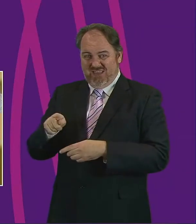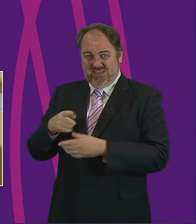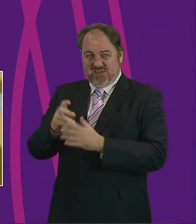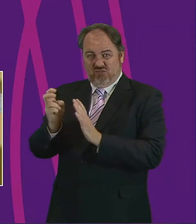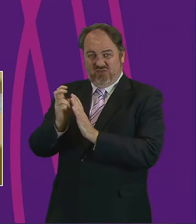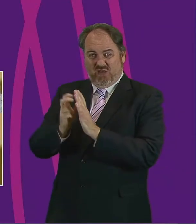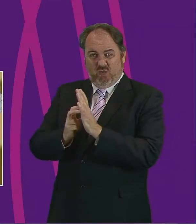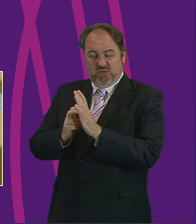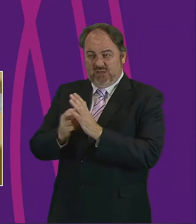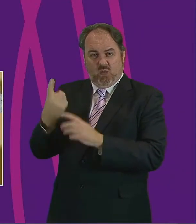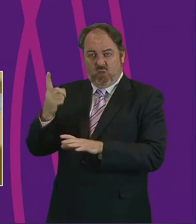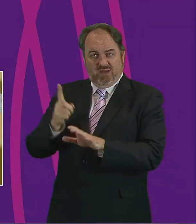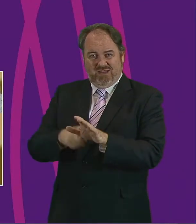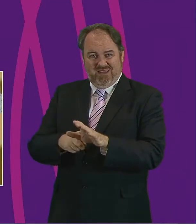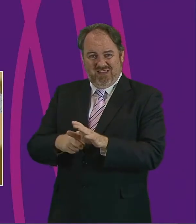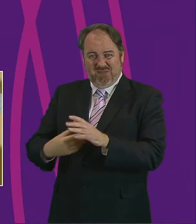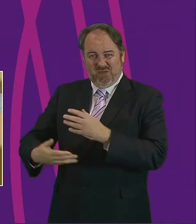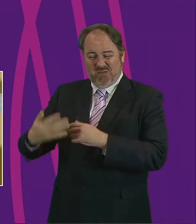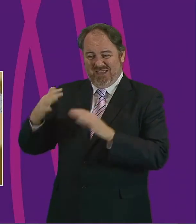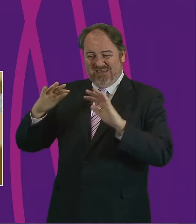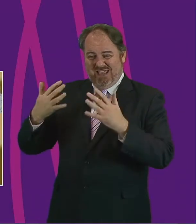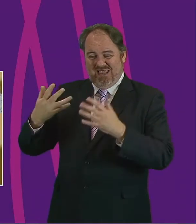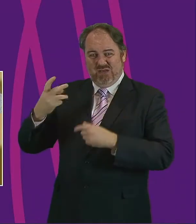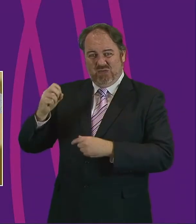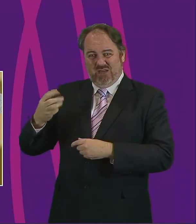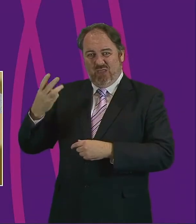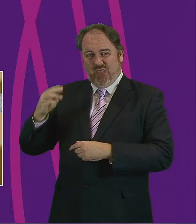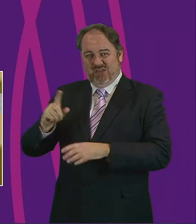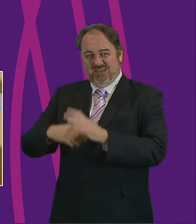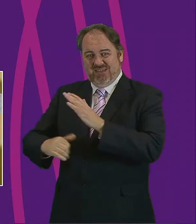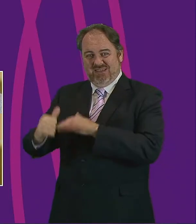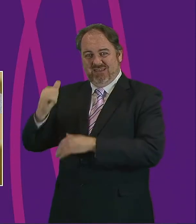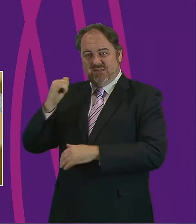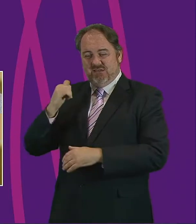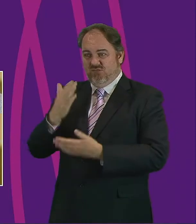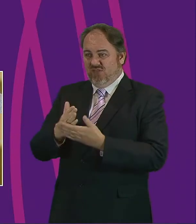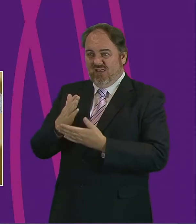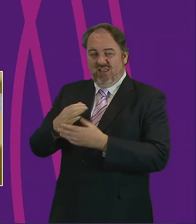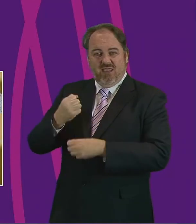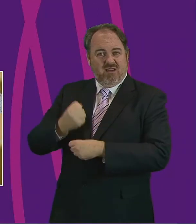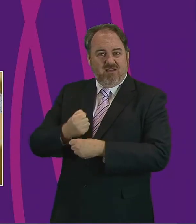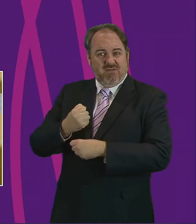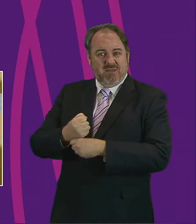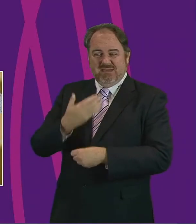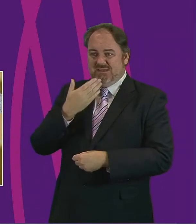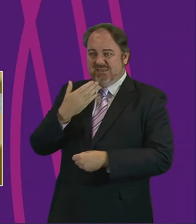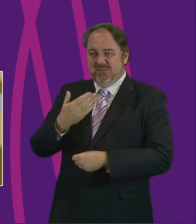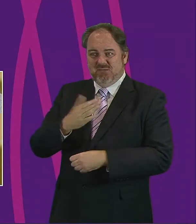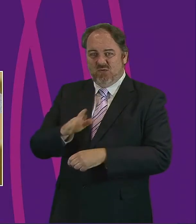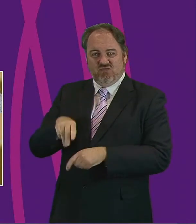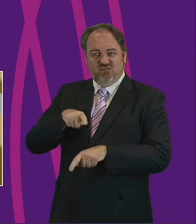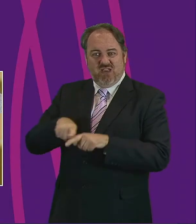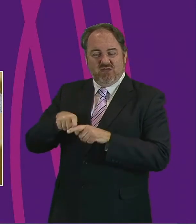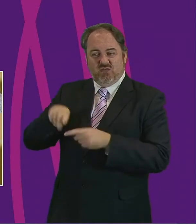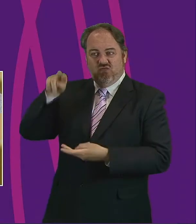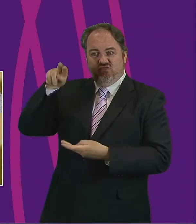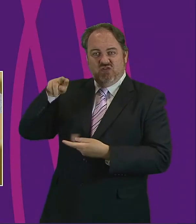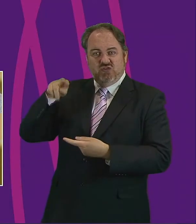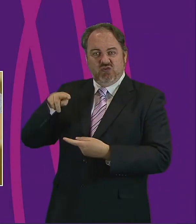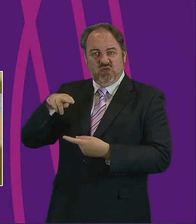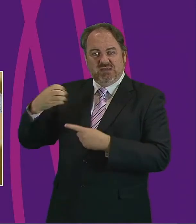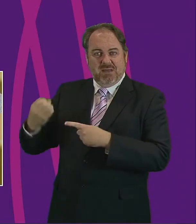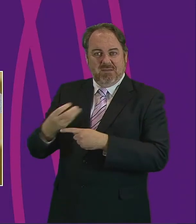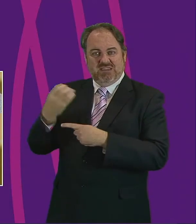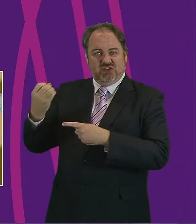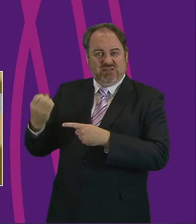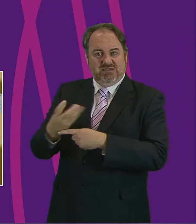not just years but decades. Either the government hasn't been trying to reduce transport emissions, or it's been trying but pursuing the